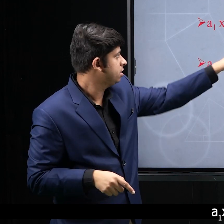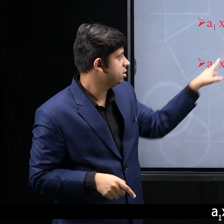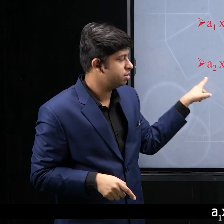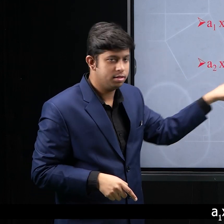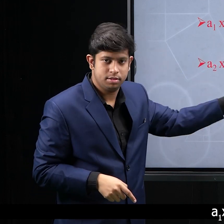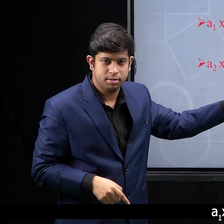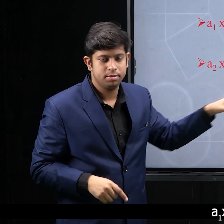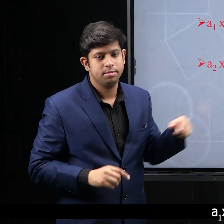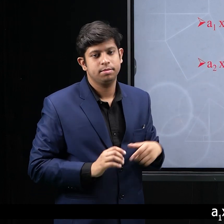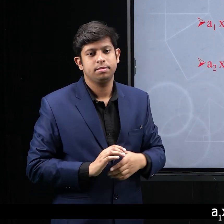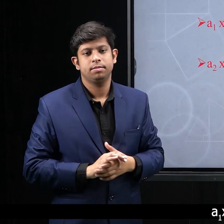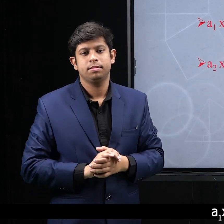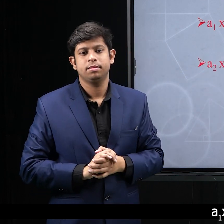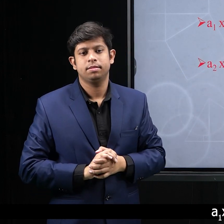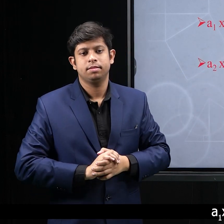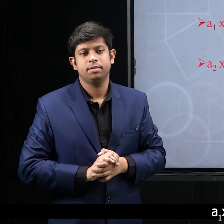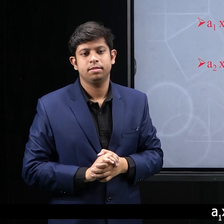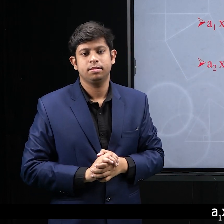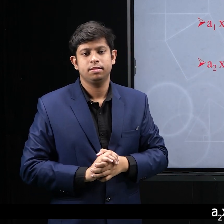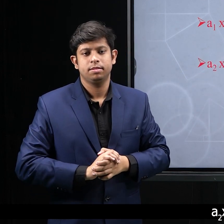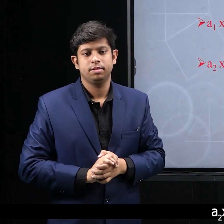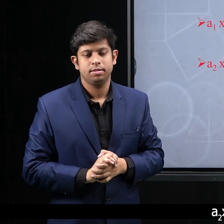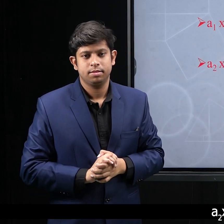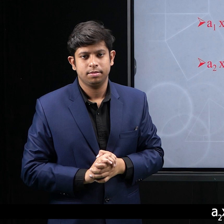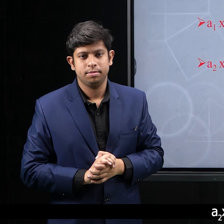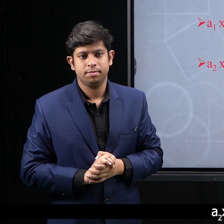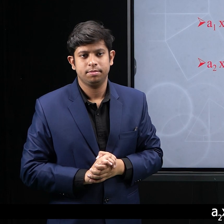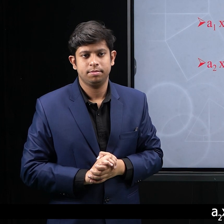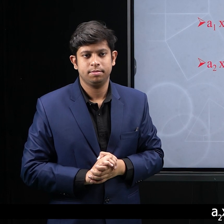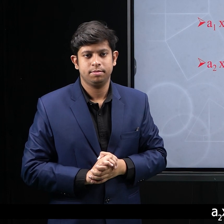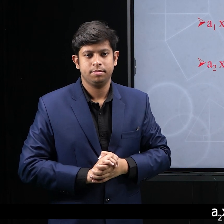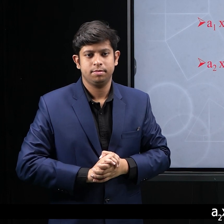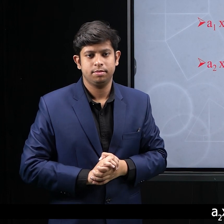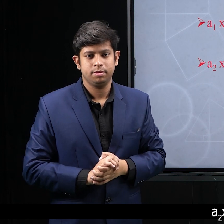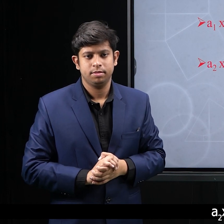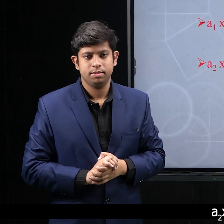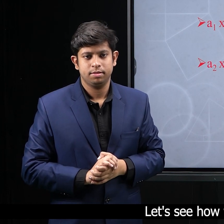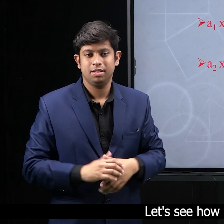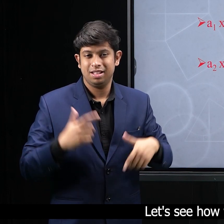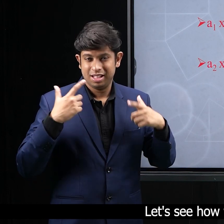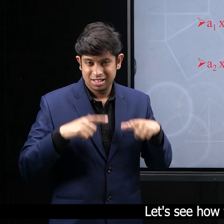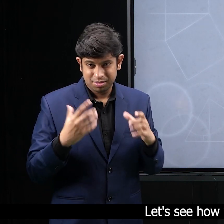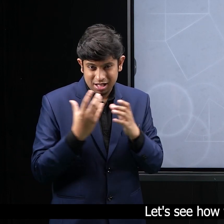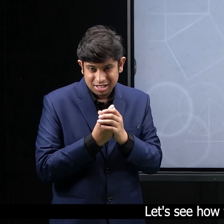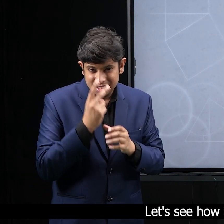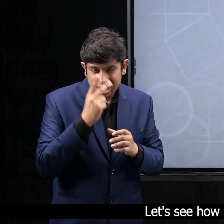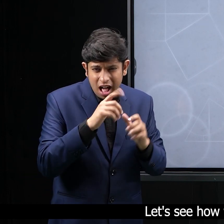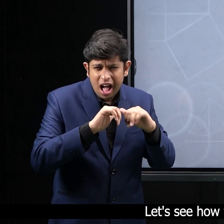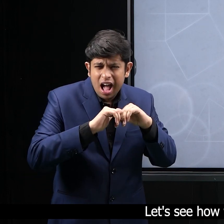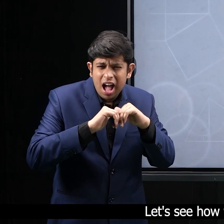a1x plus b1y plus c1 is equal to 0, a2x plus b2y plus c2 is equal to 0. Let us see how we can solve a pair